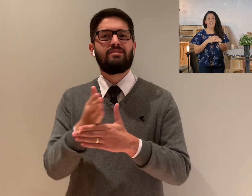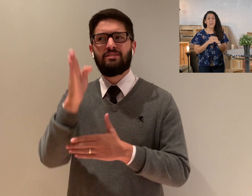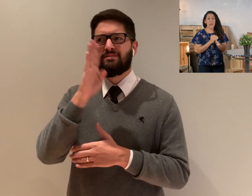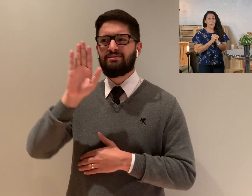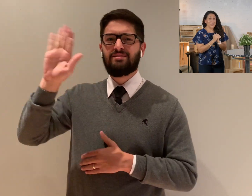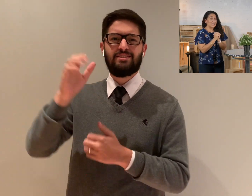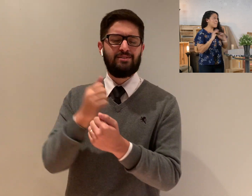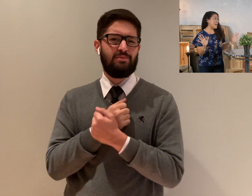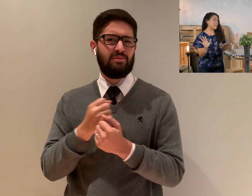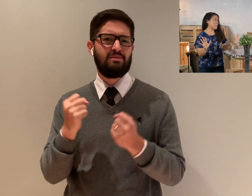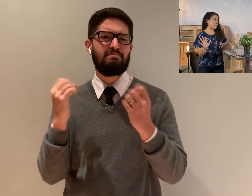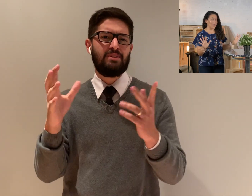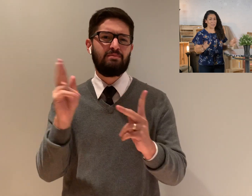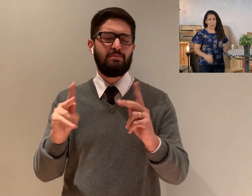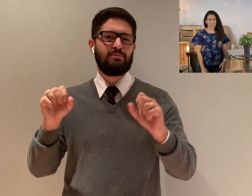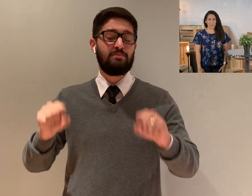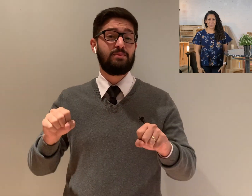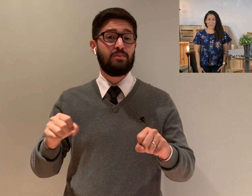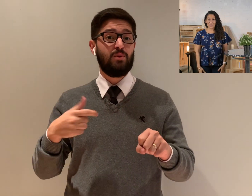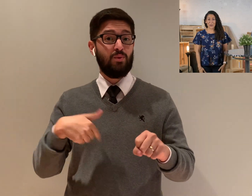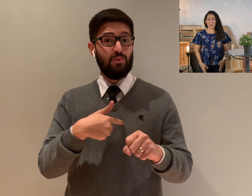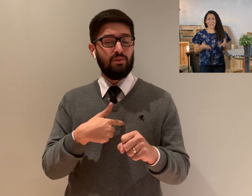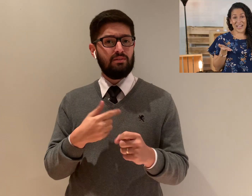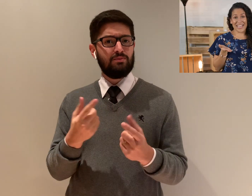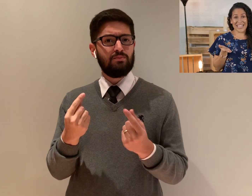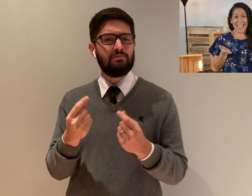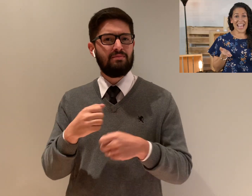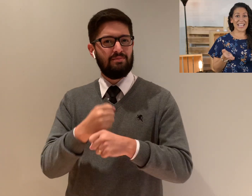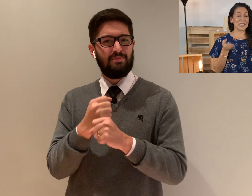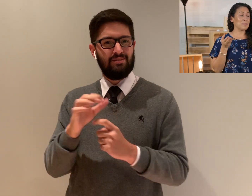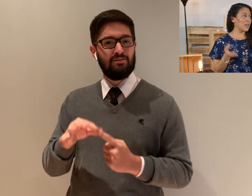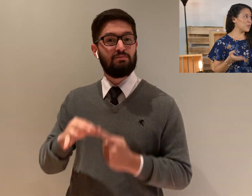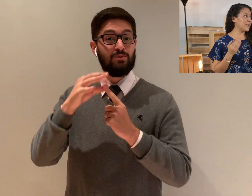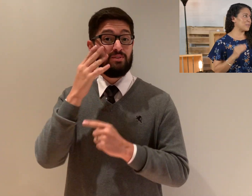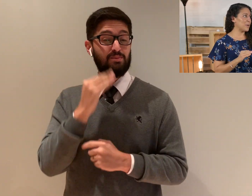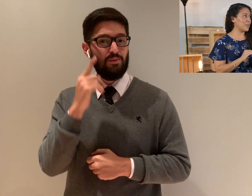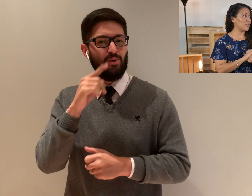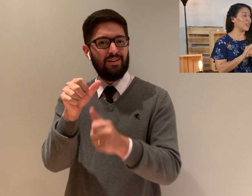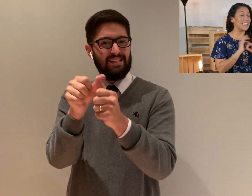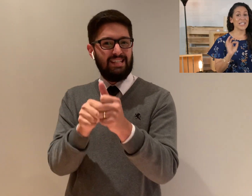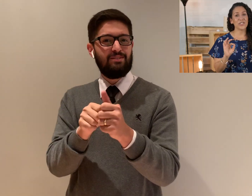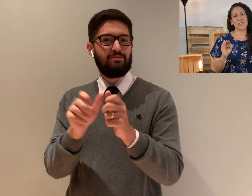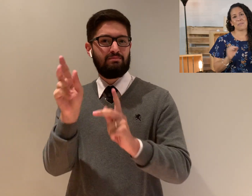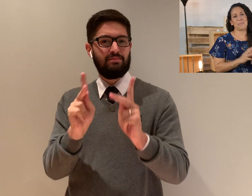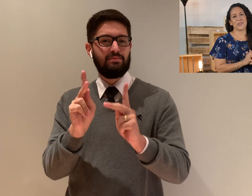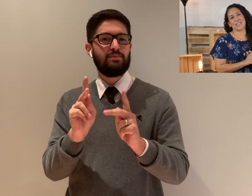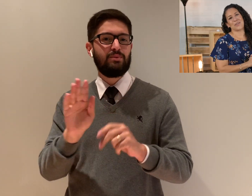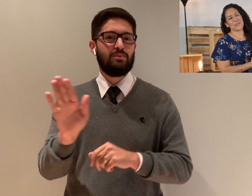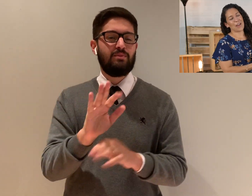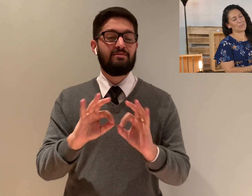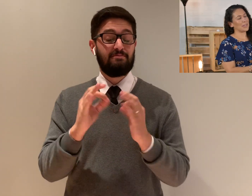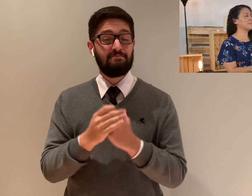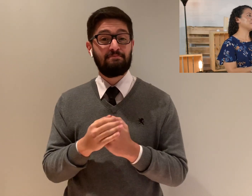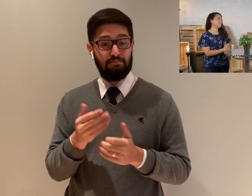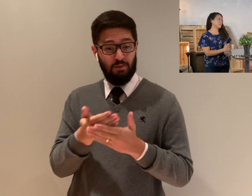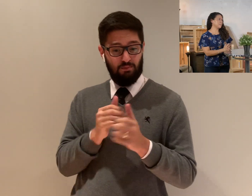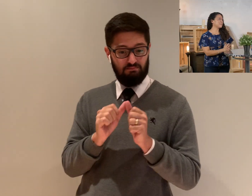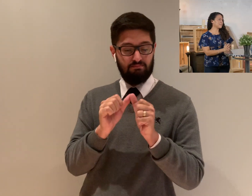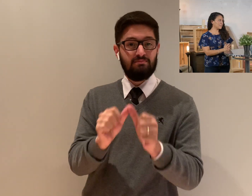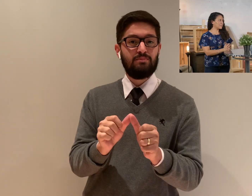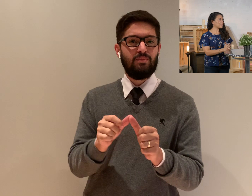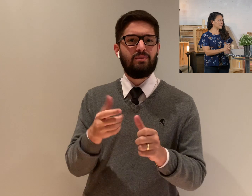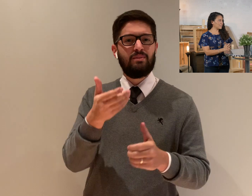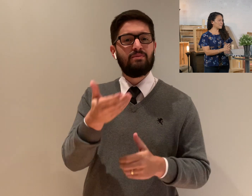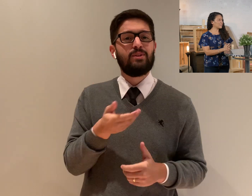share God's love with as many people as possible. Mm-hmm. And so we created a special experience for each of the members in your family. You know,